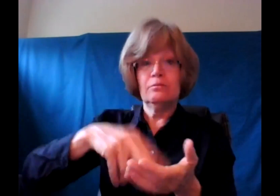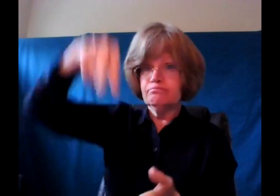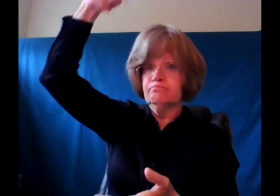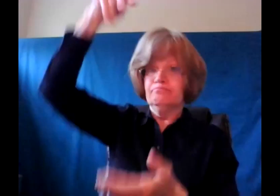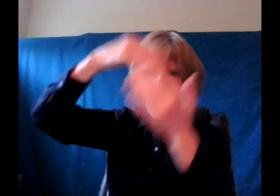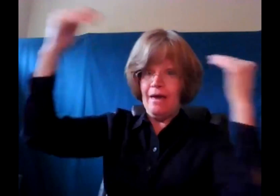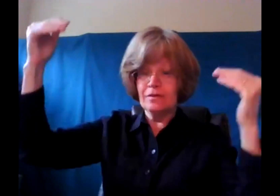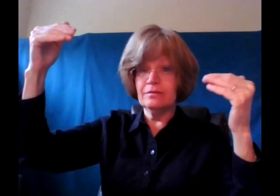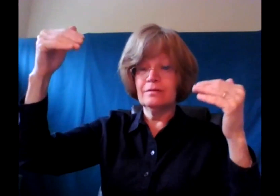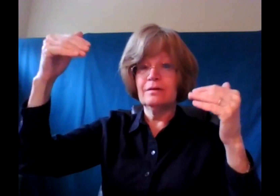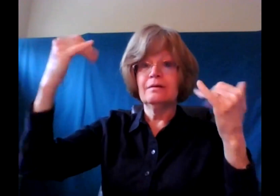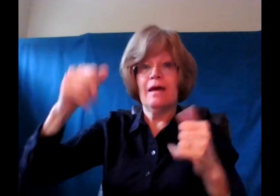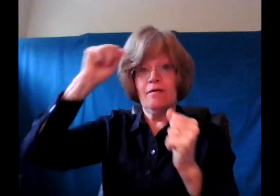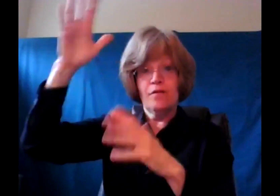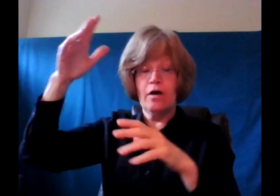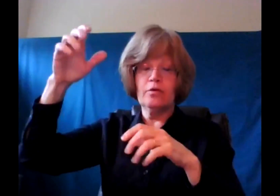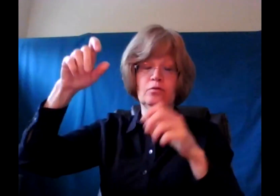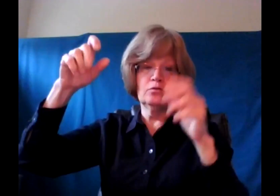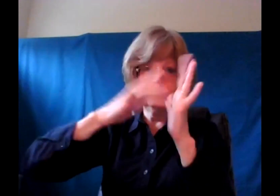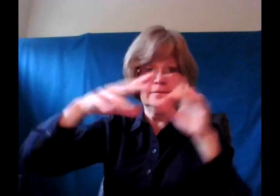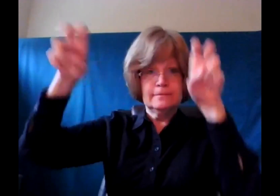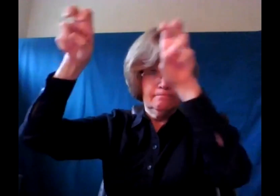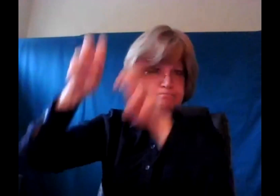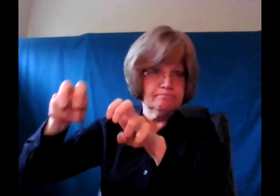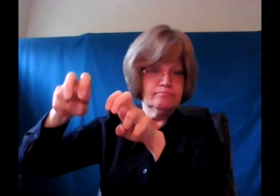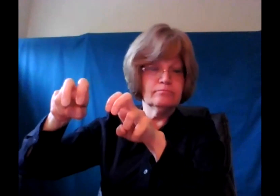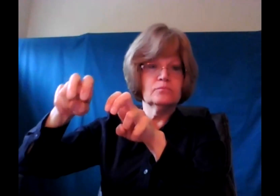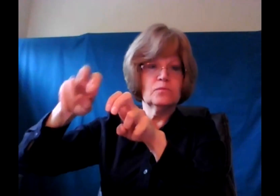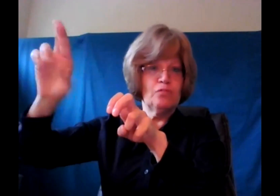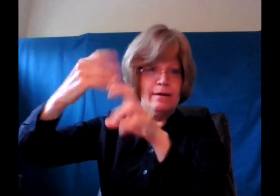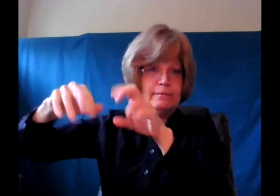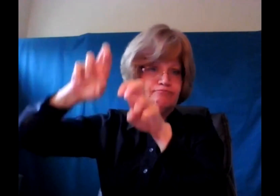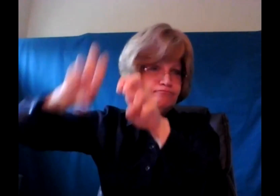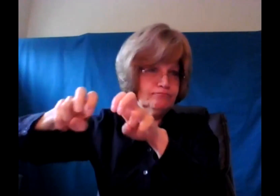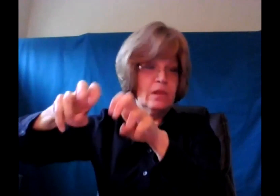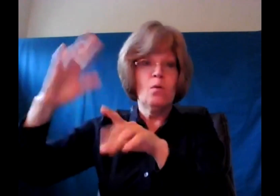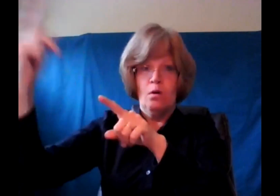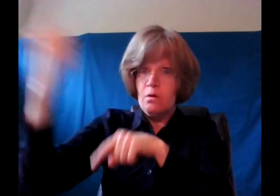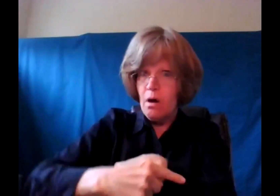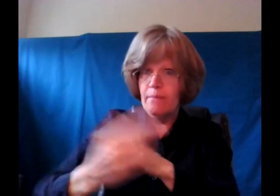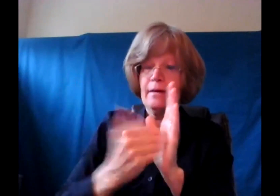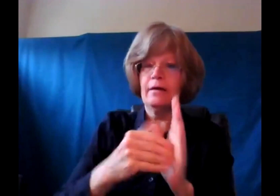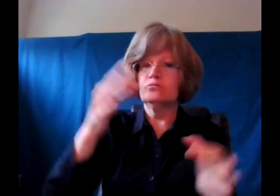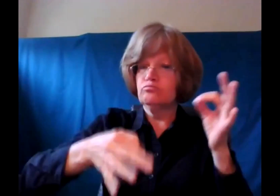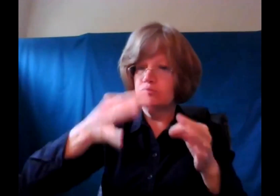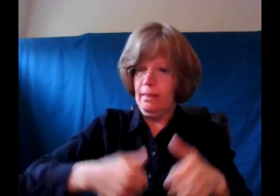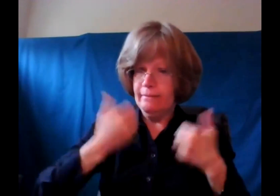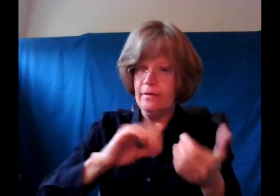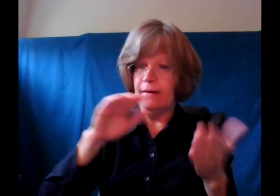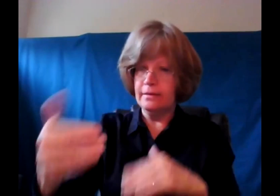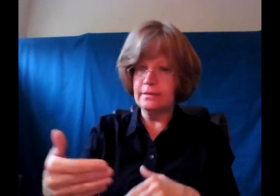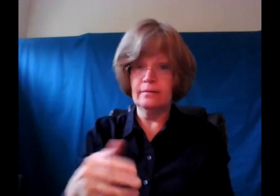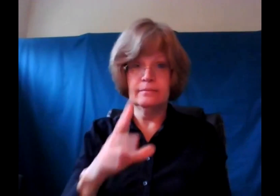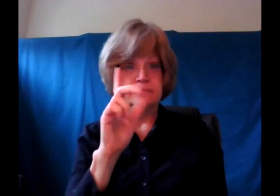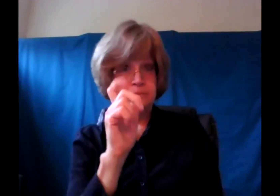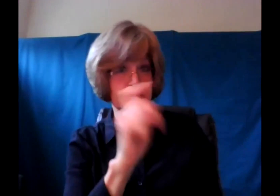ascended into heaven, is seated at the right hand of the Father, and will come again to judge the living and the dead.